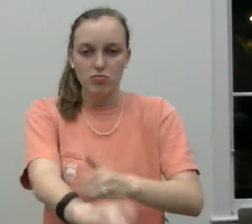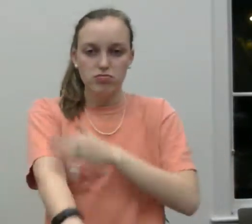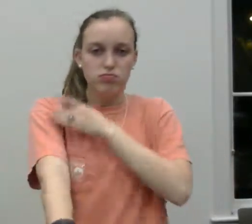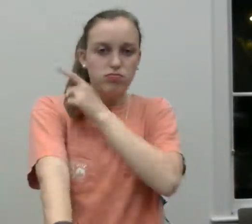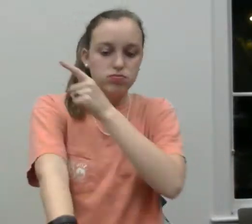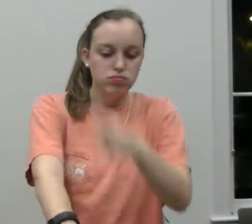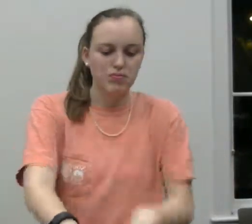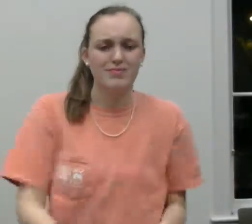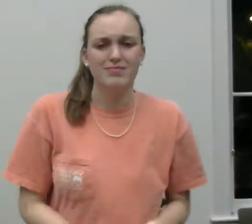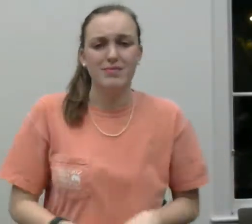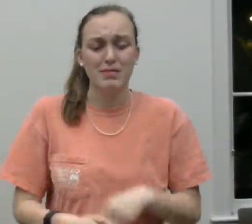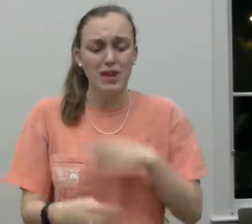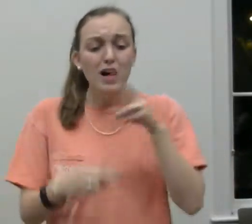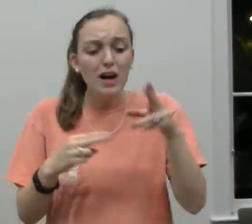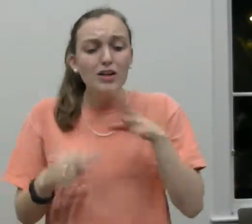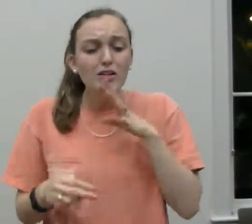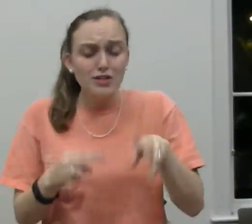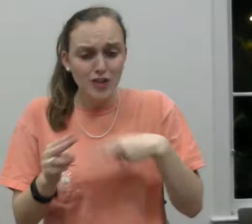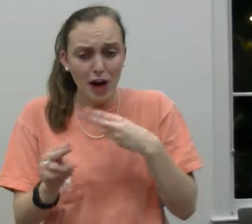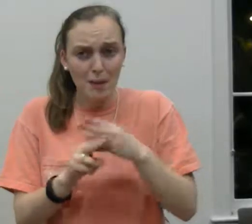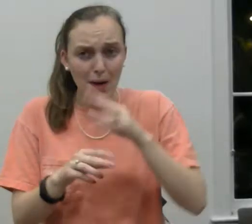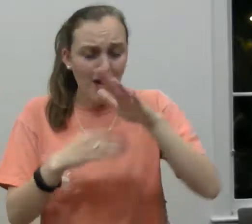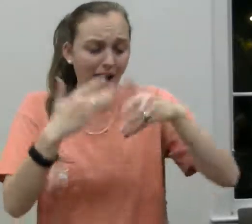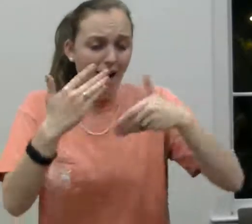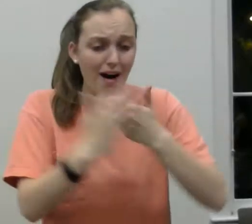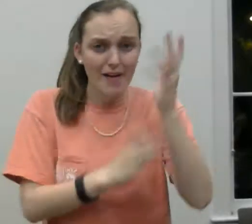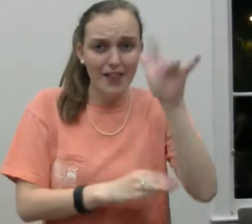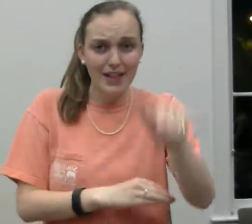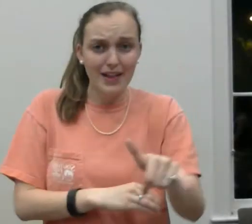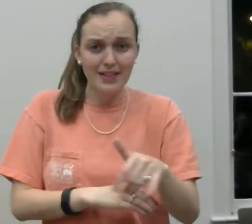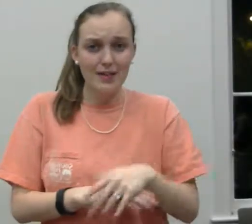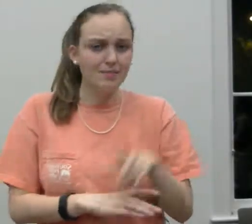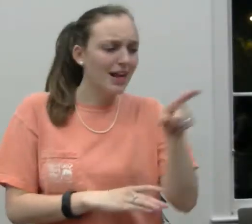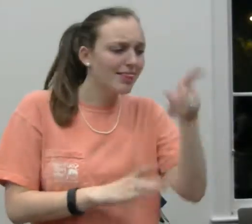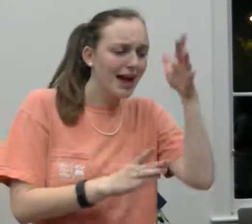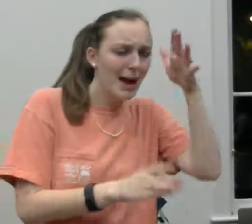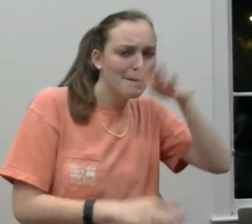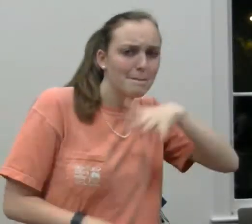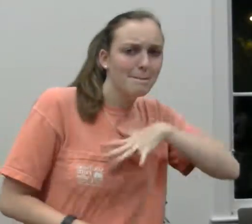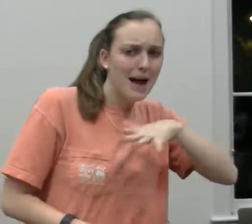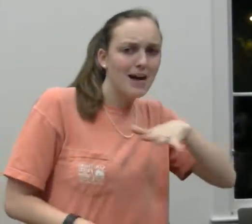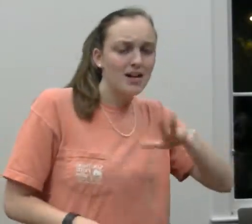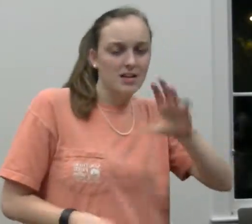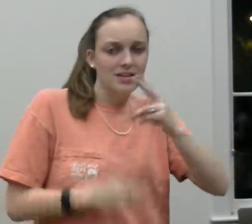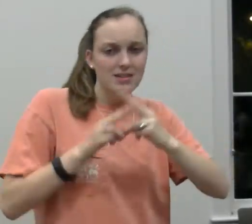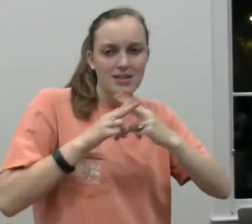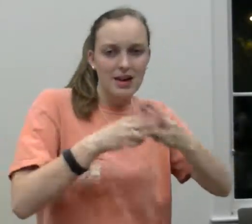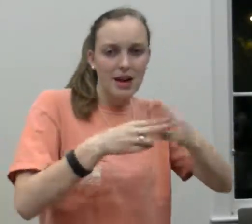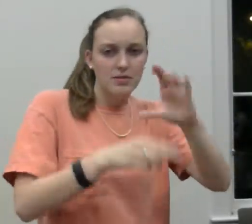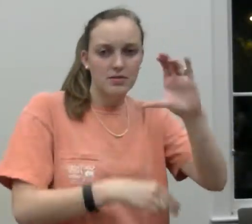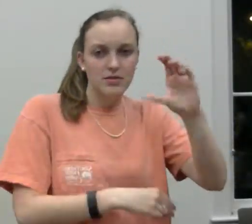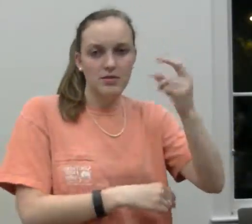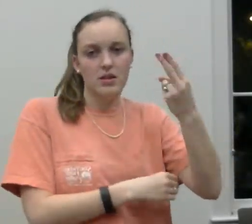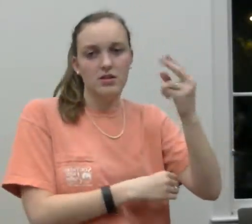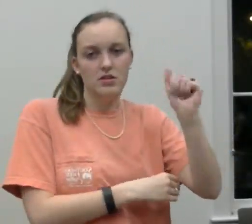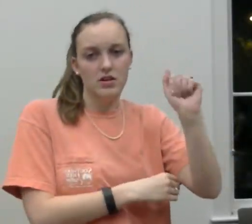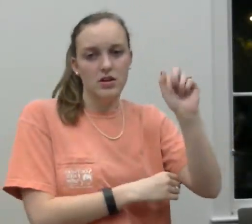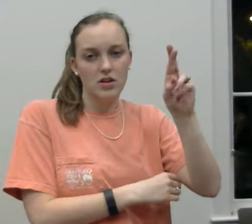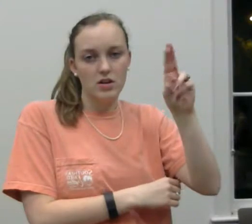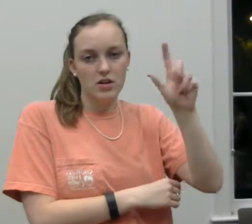about. This is a picture of Charles Darwin, who's been on talking about evolution. But overall, there's lots of things that